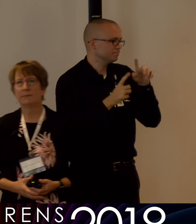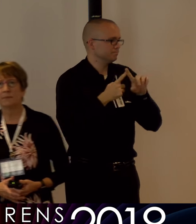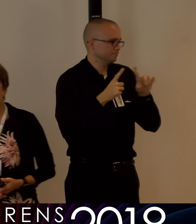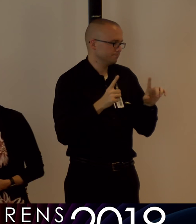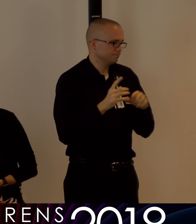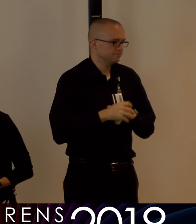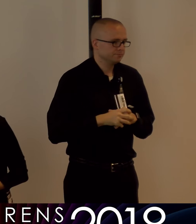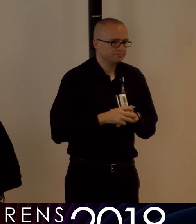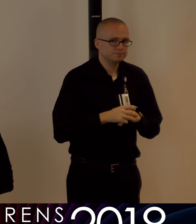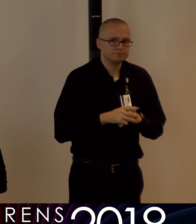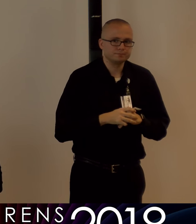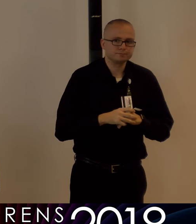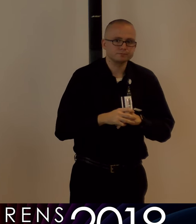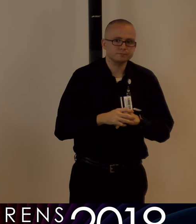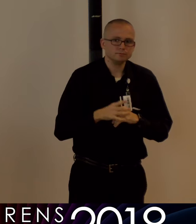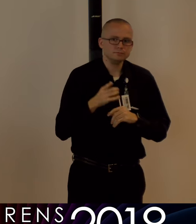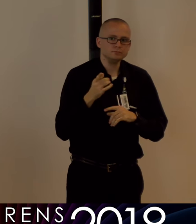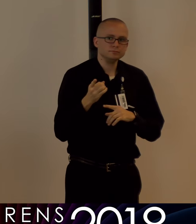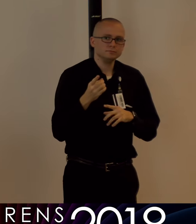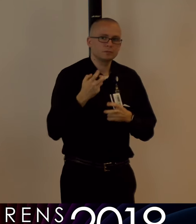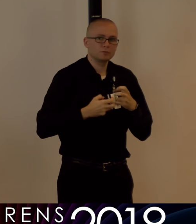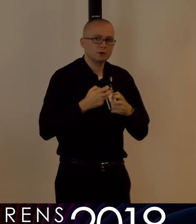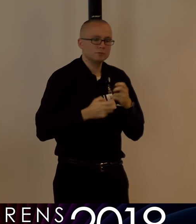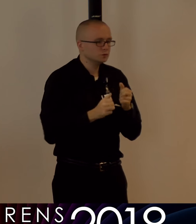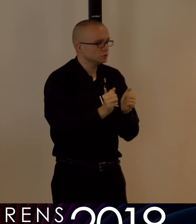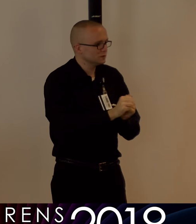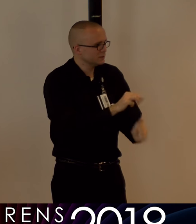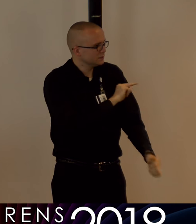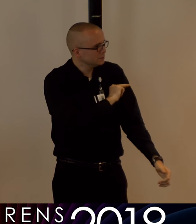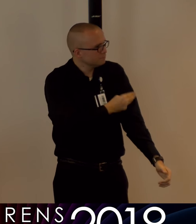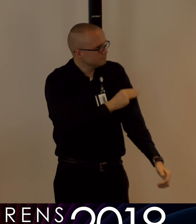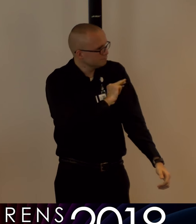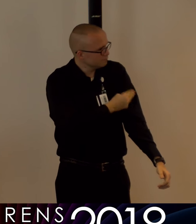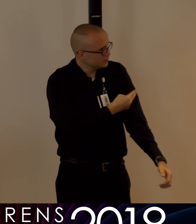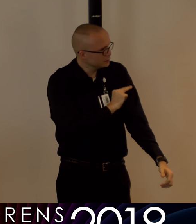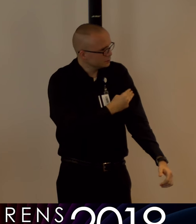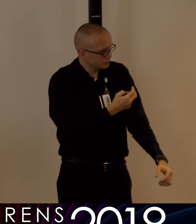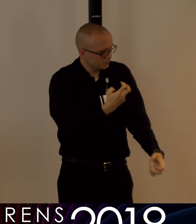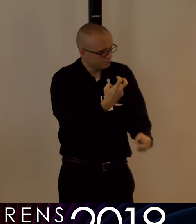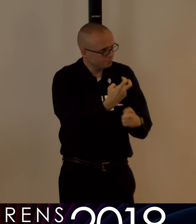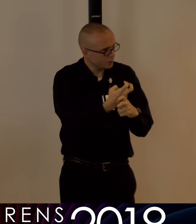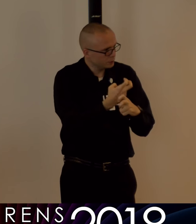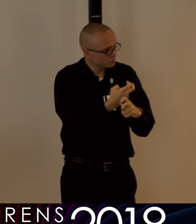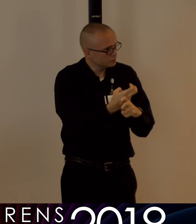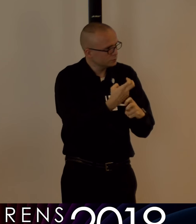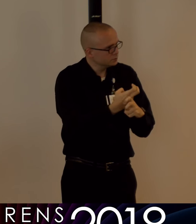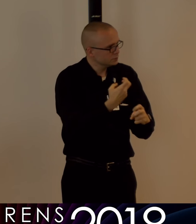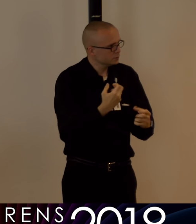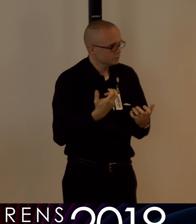David. Problems with muscles and with bones. Yes.